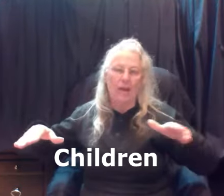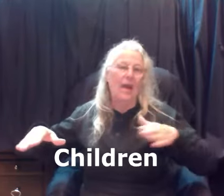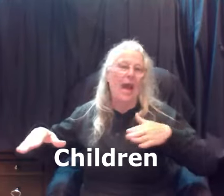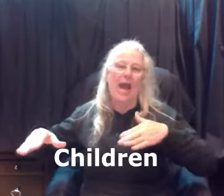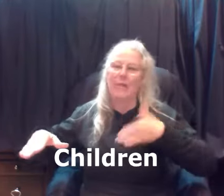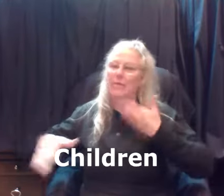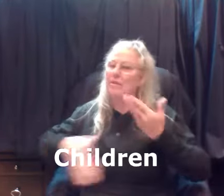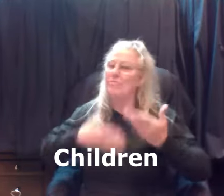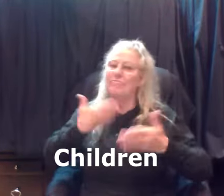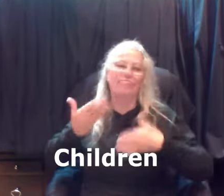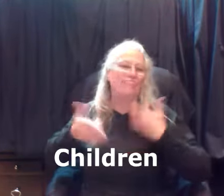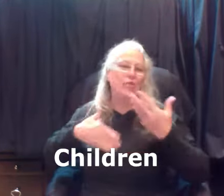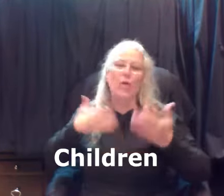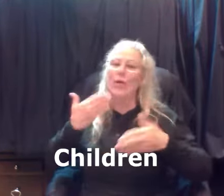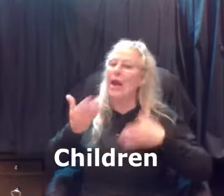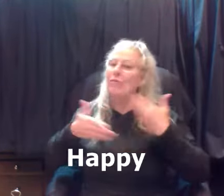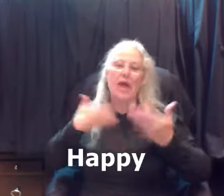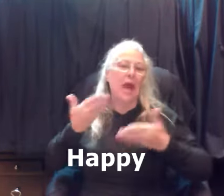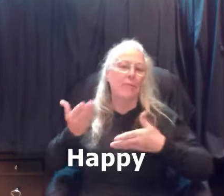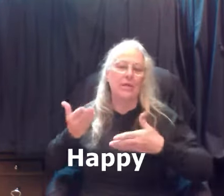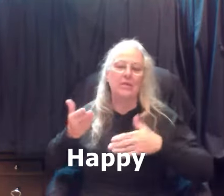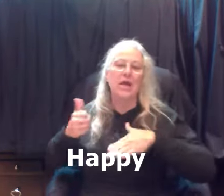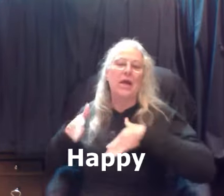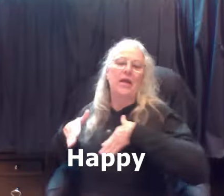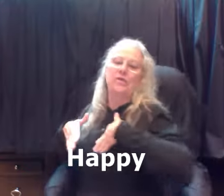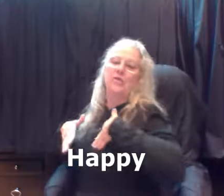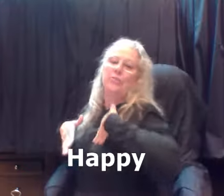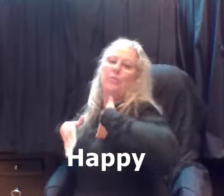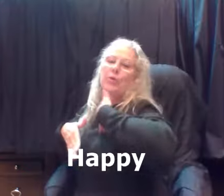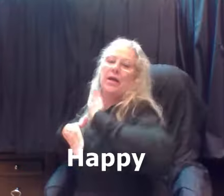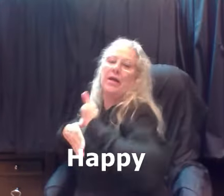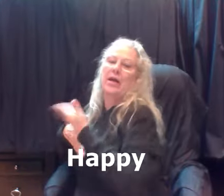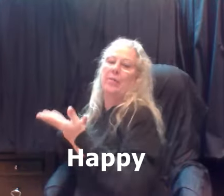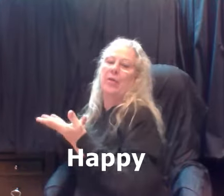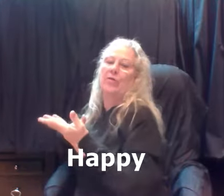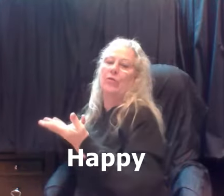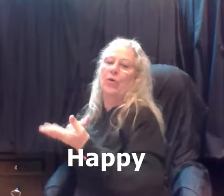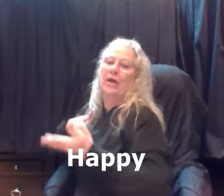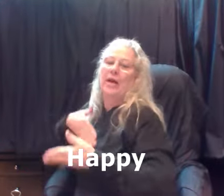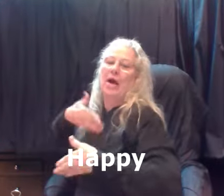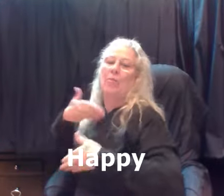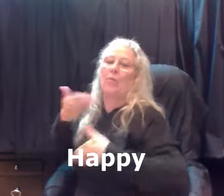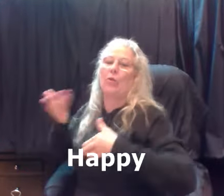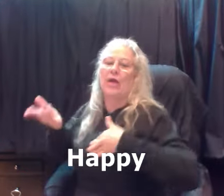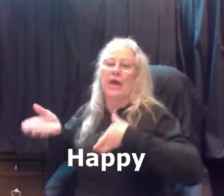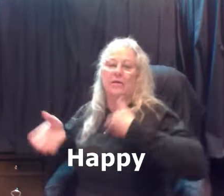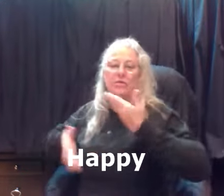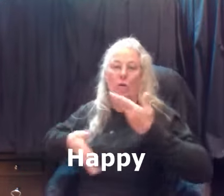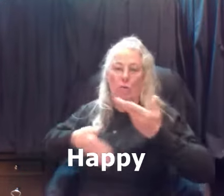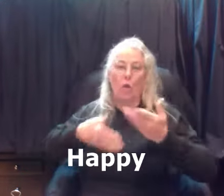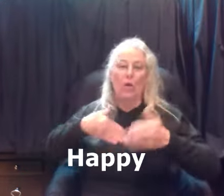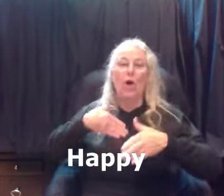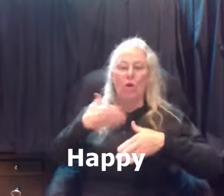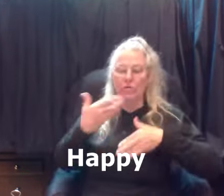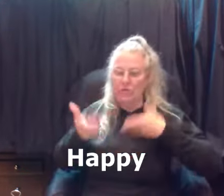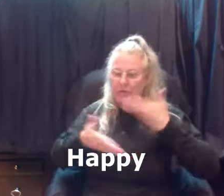Happy. Throwing out the happiness. It's just bringing it up. And throwing it out. Both hands though. Going alternately.